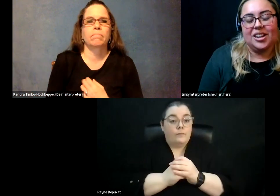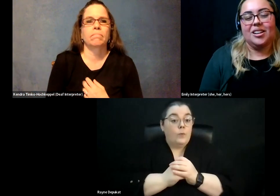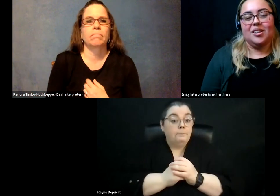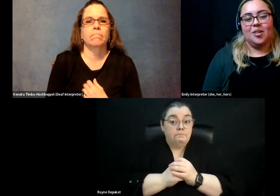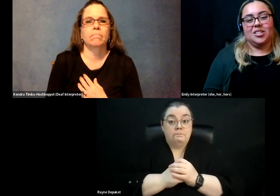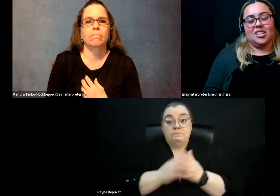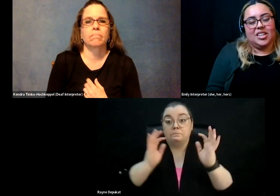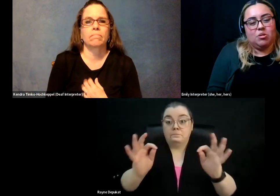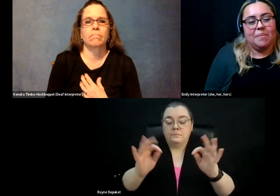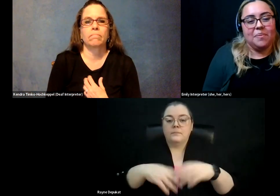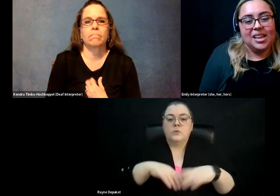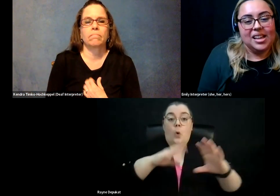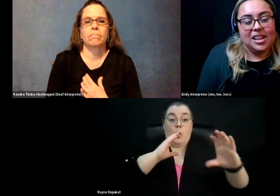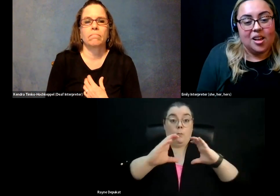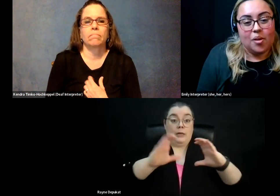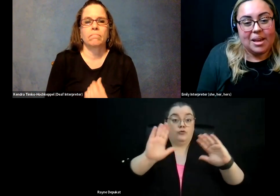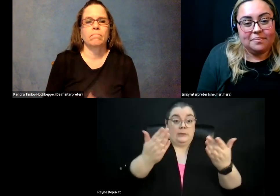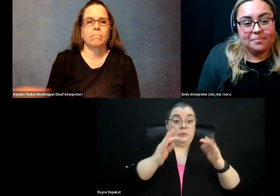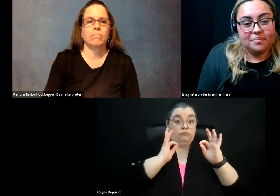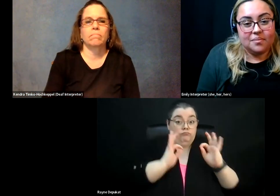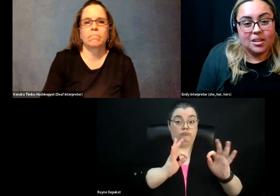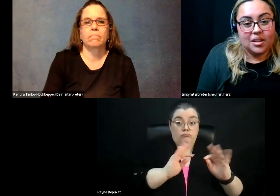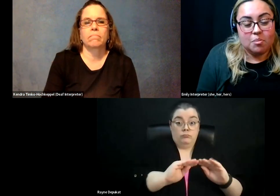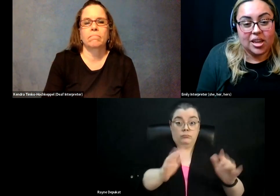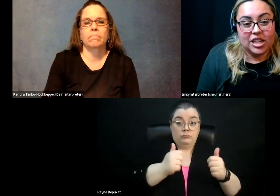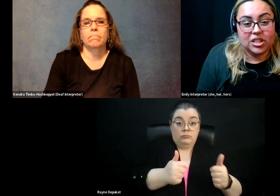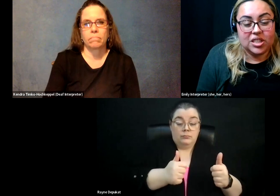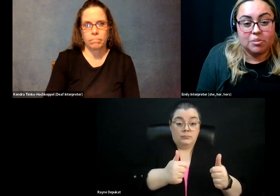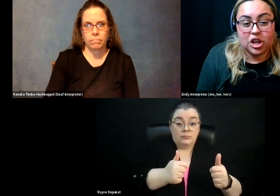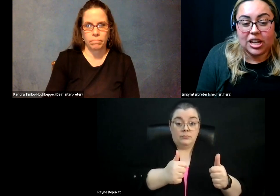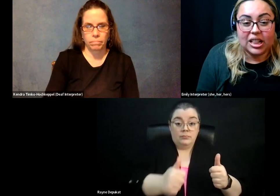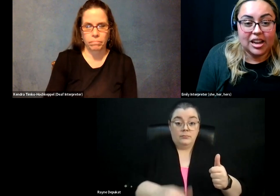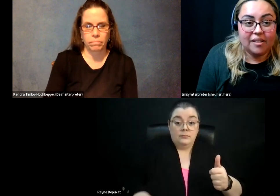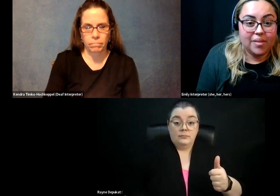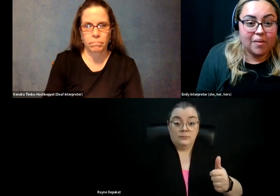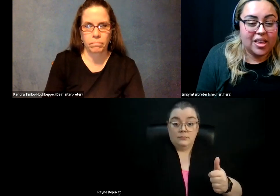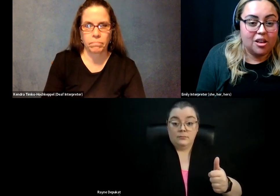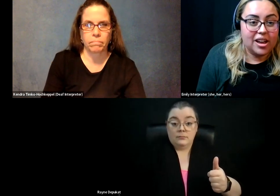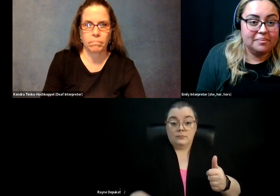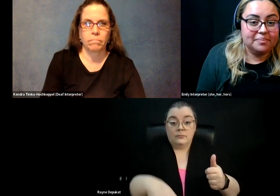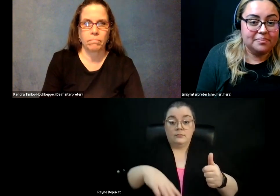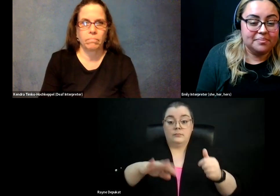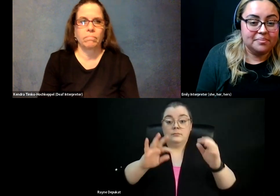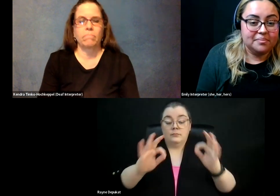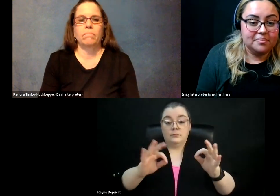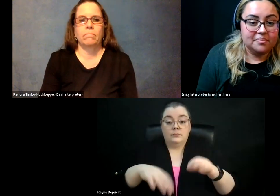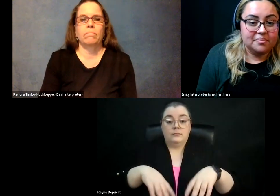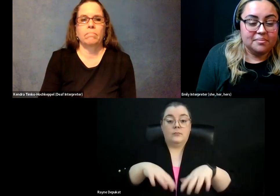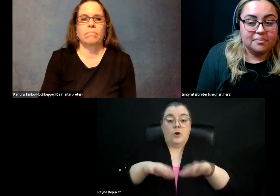can discuss things with me. Okay? Communication seems good and clear. Everything all right?